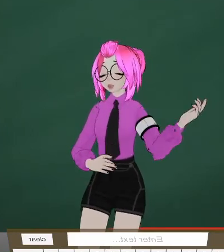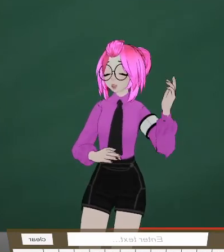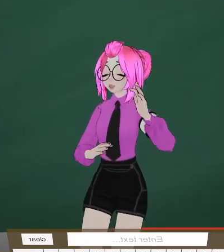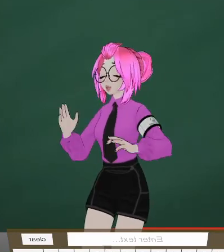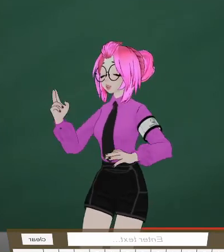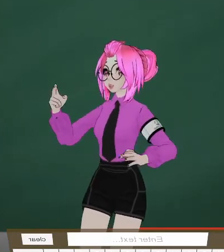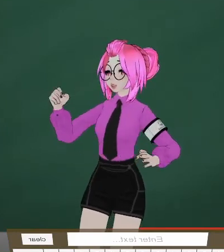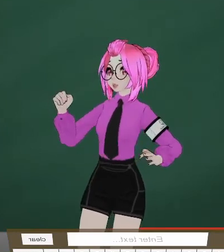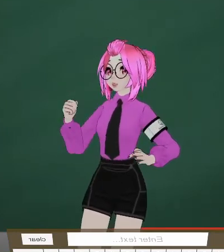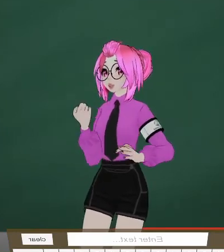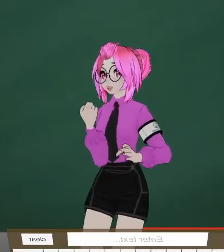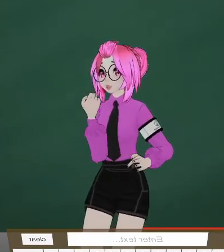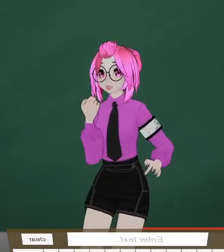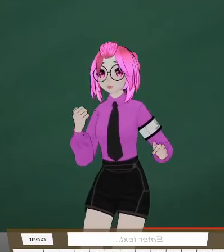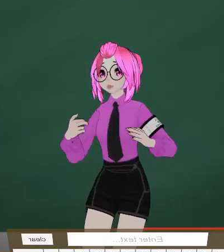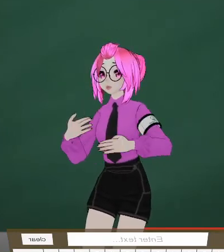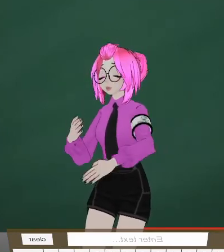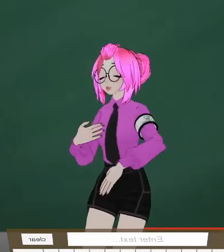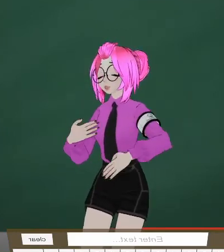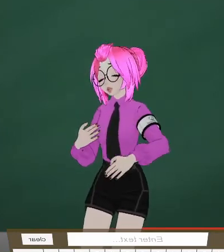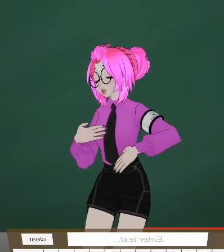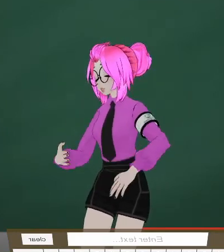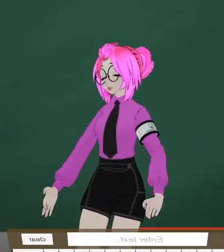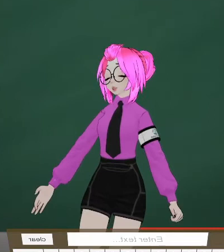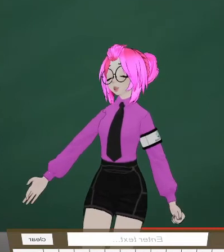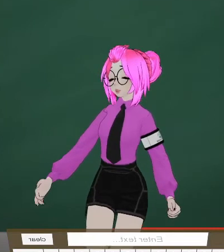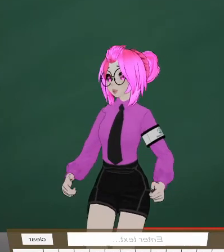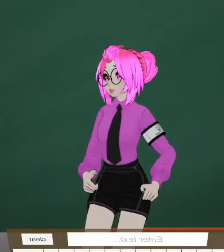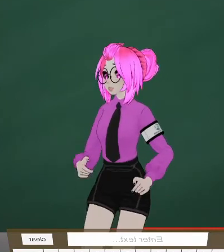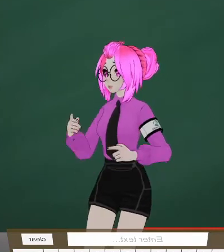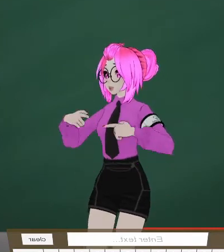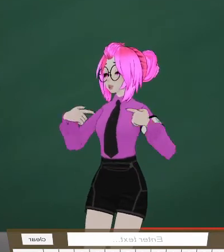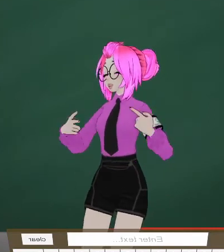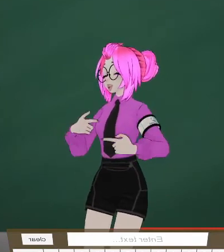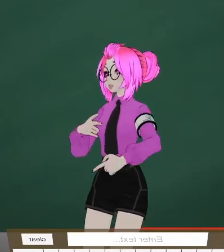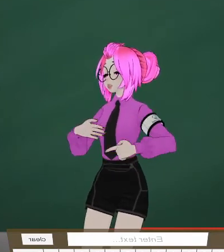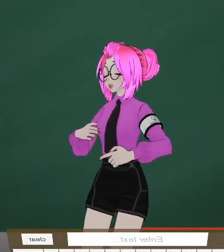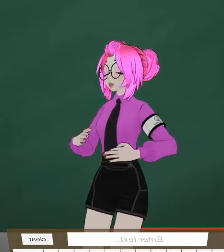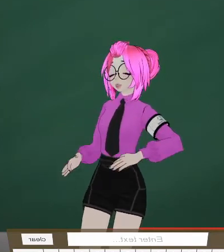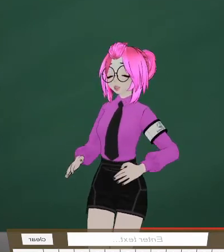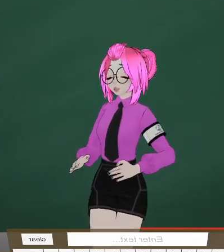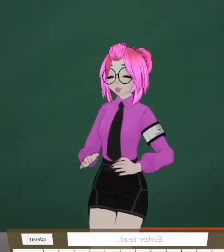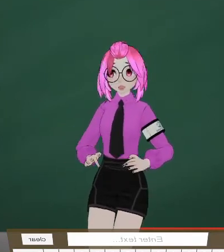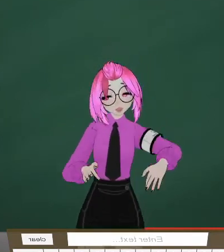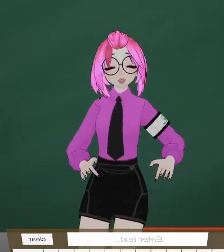that would translate to merry christmas merry christmas merry christmas and kyproxxus make sure your mic is muted we could all hear you breathing